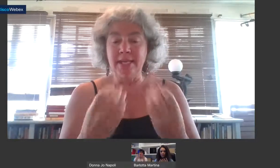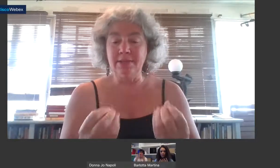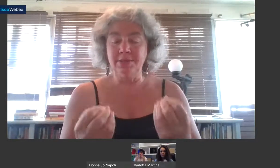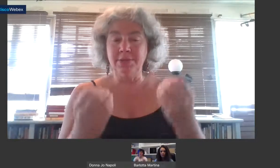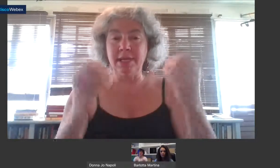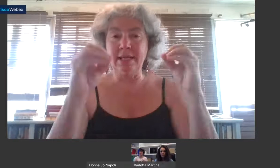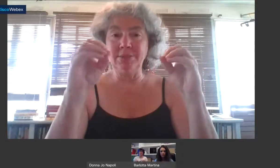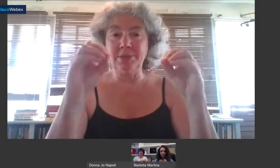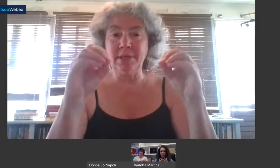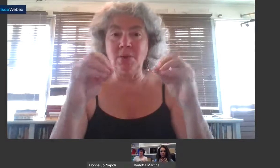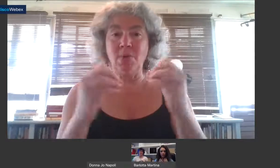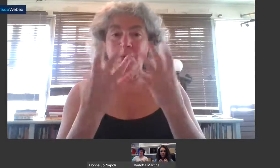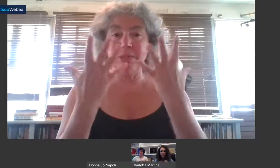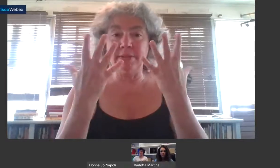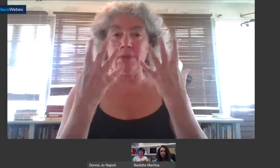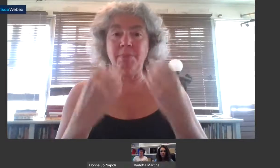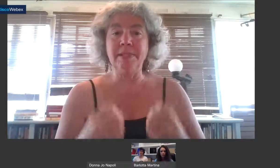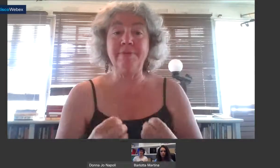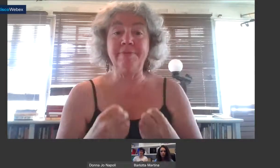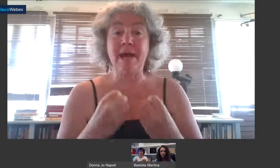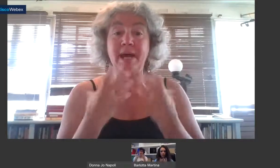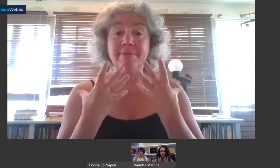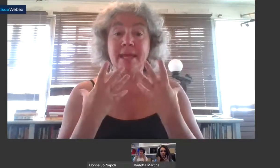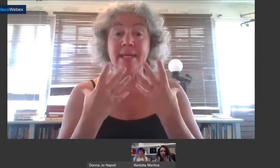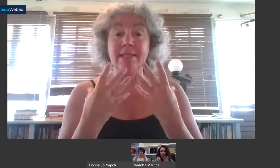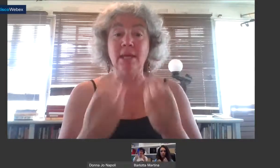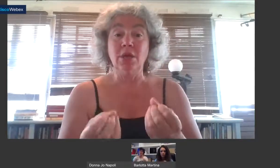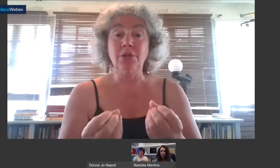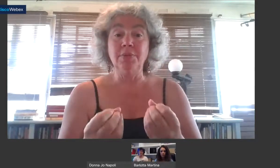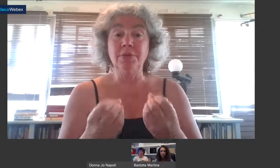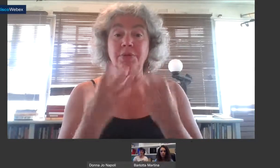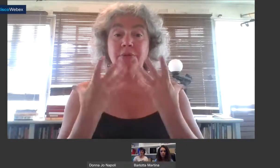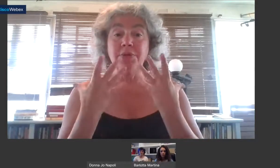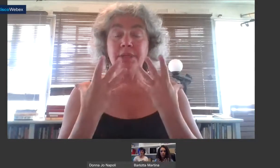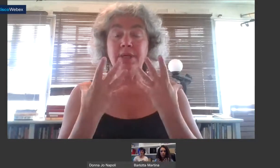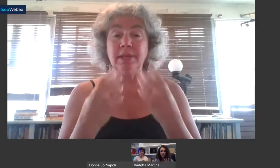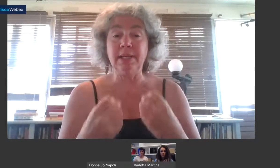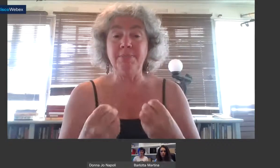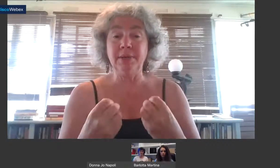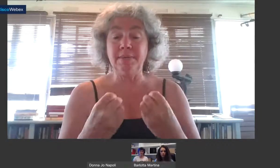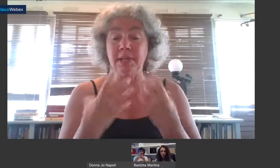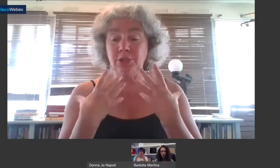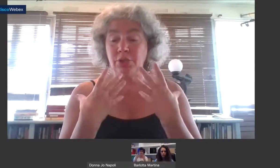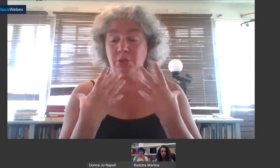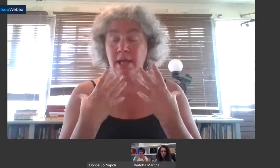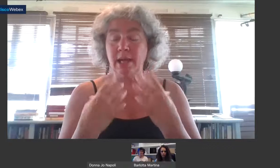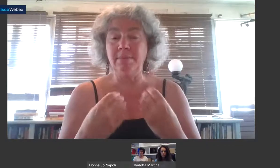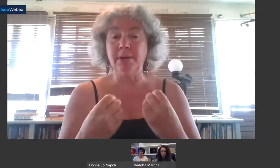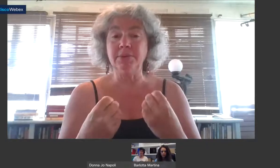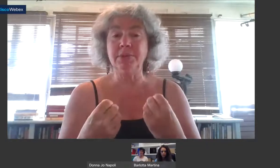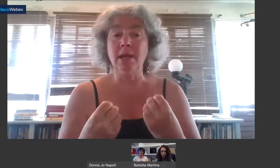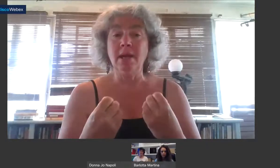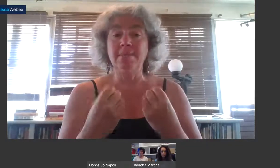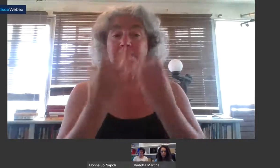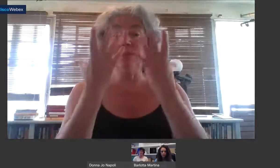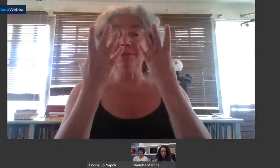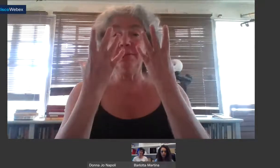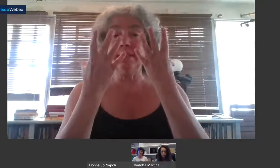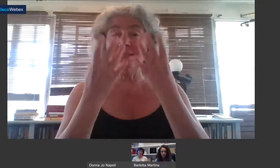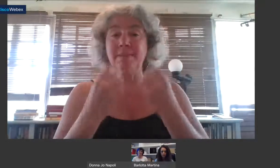It's your hands are in O's and they open to 5, and you're using really pretty much your elbows, but you'll see some